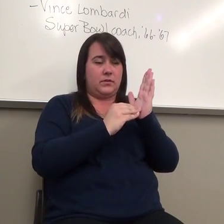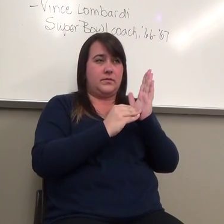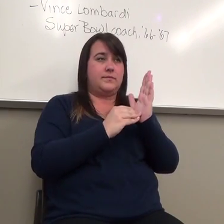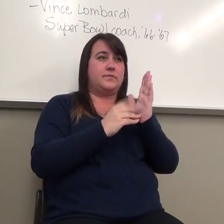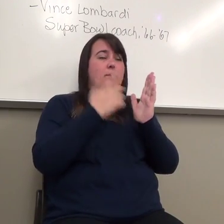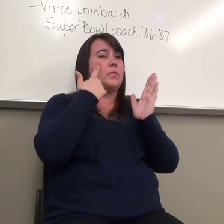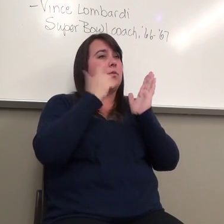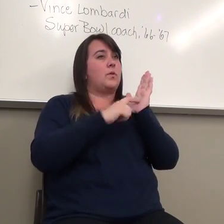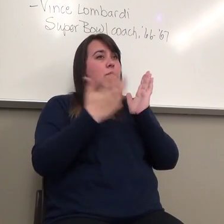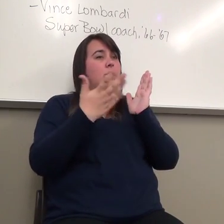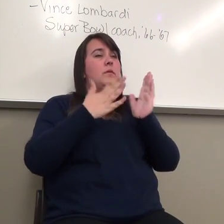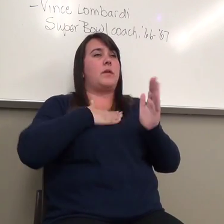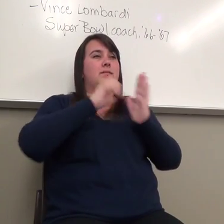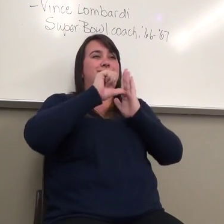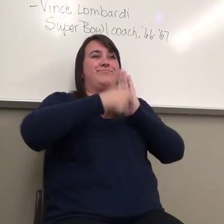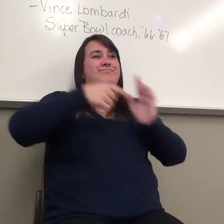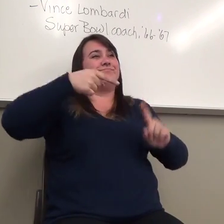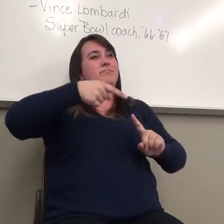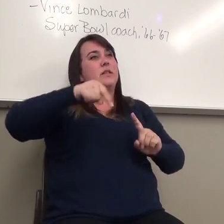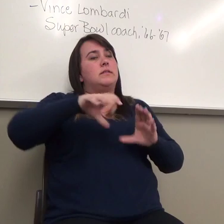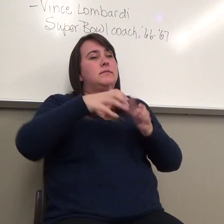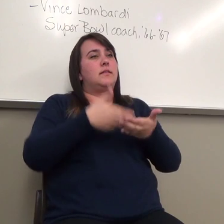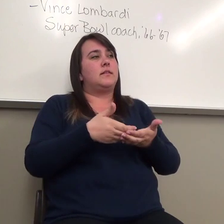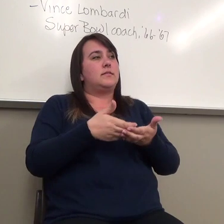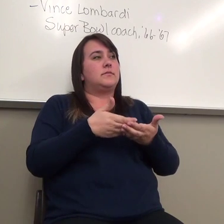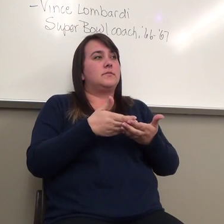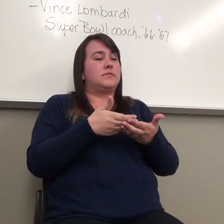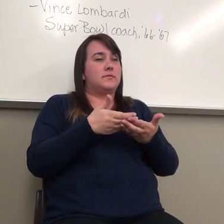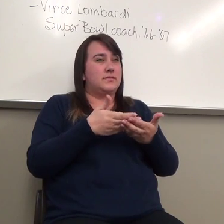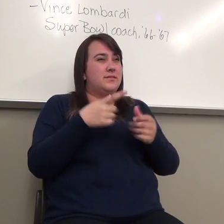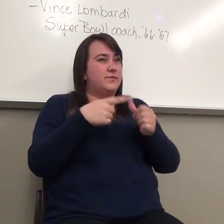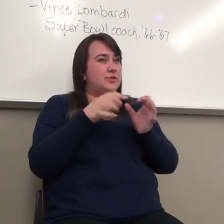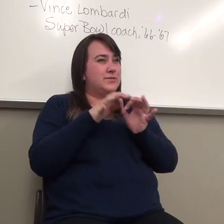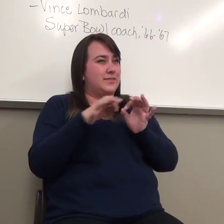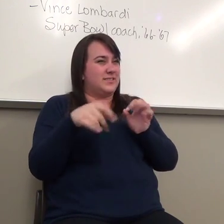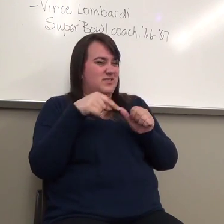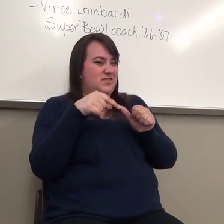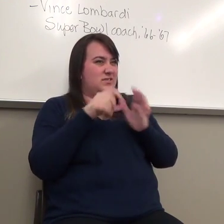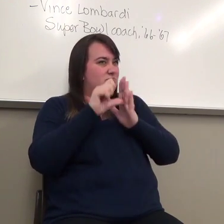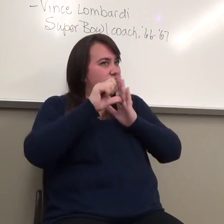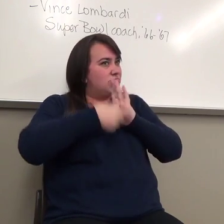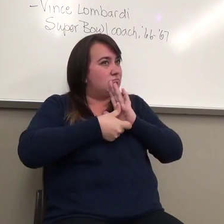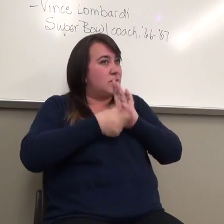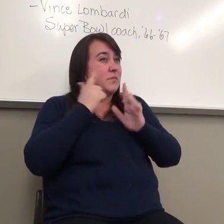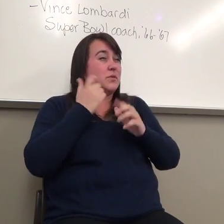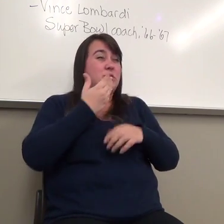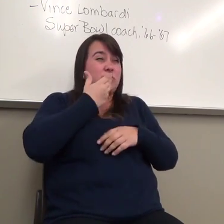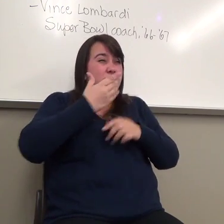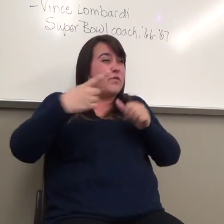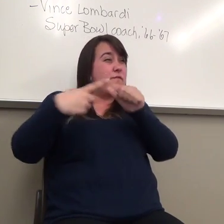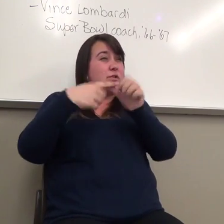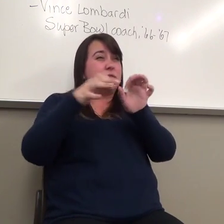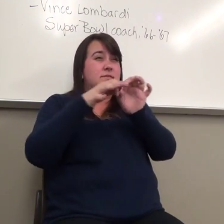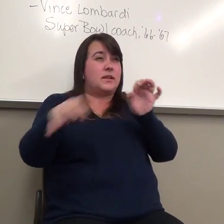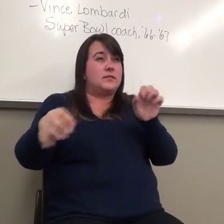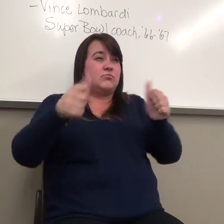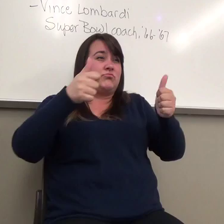My emphasis in this class is that first sentence, because once you have that first sentence, the rest